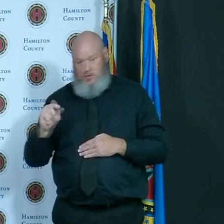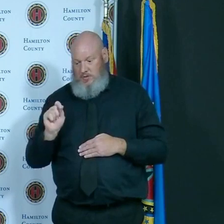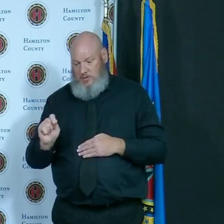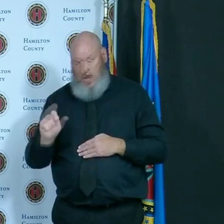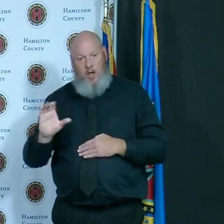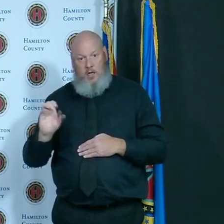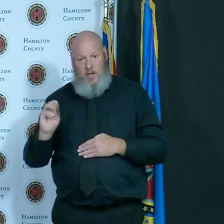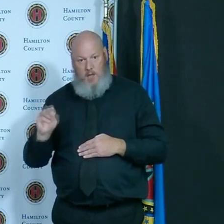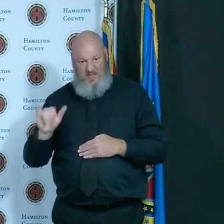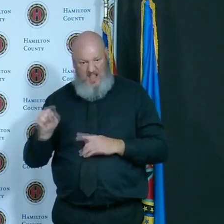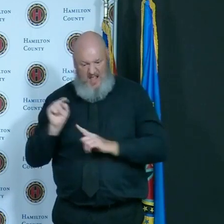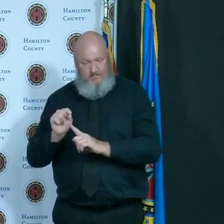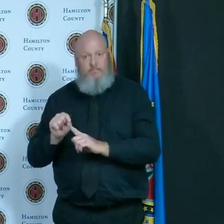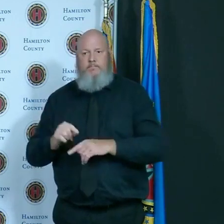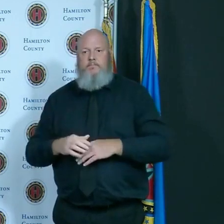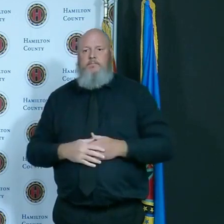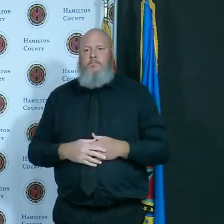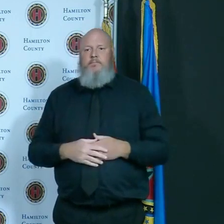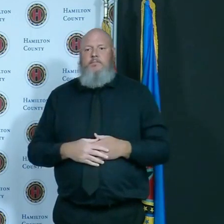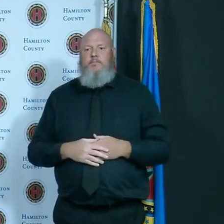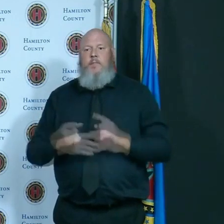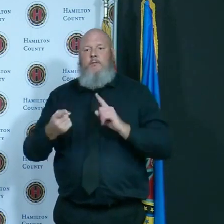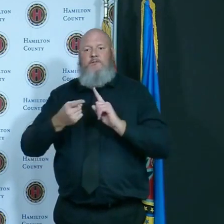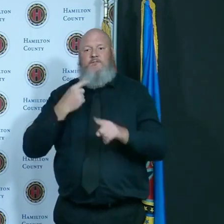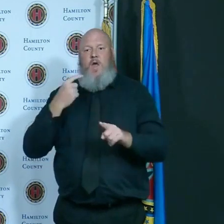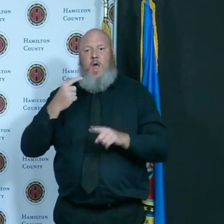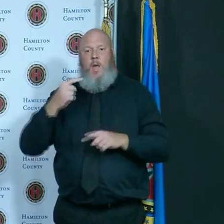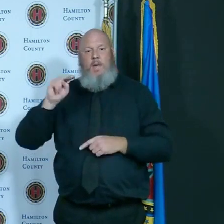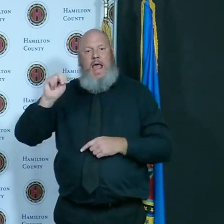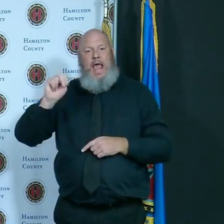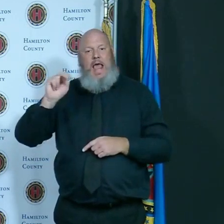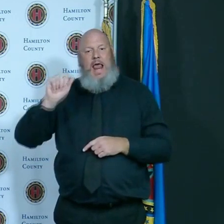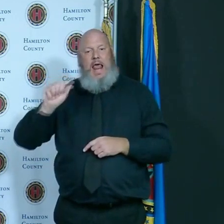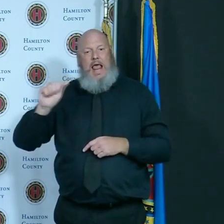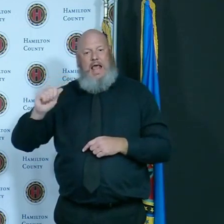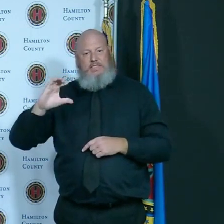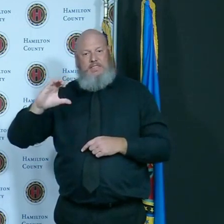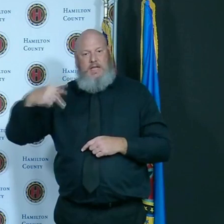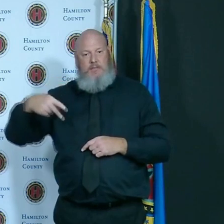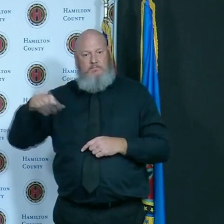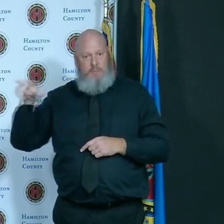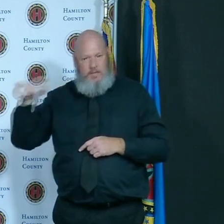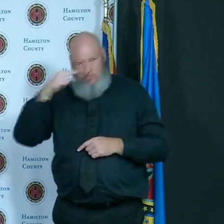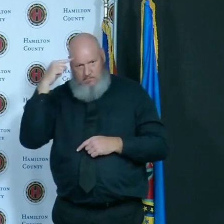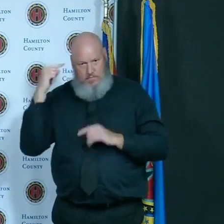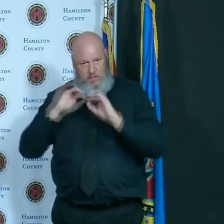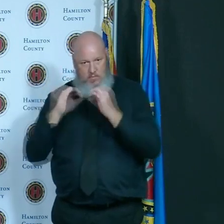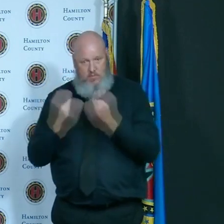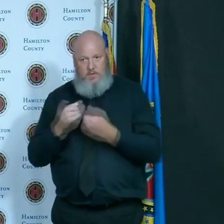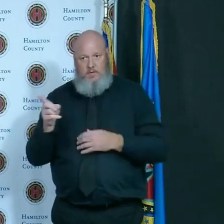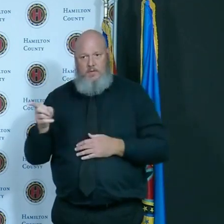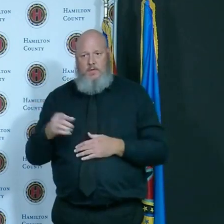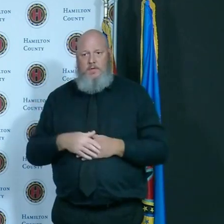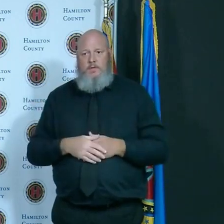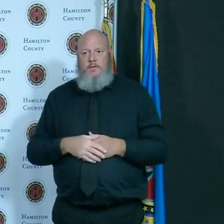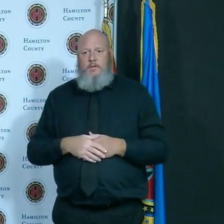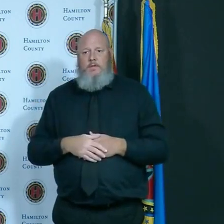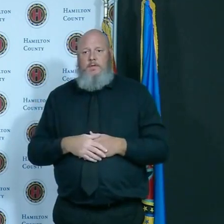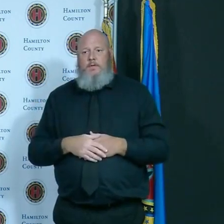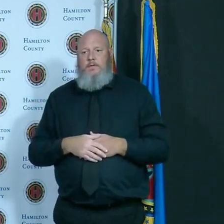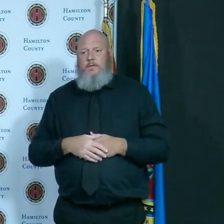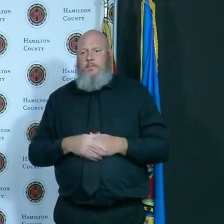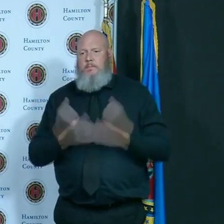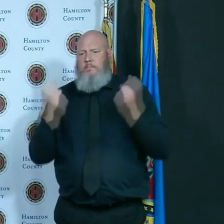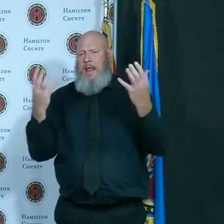Richardson and Joe Mallory, by the Health Gap, as well as leadership from Council Member J. Michelle Lemon Kearney. We have